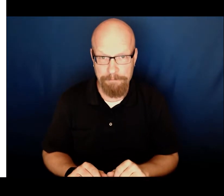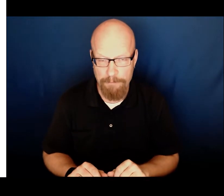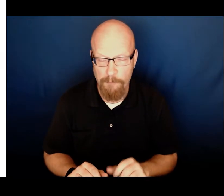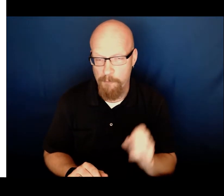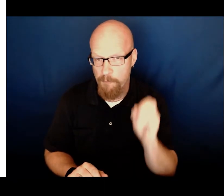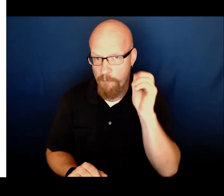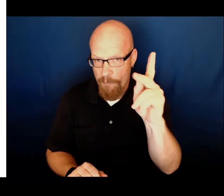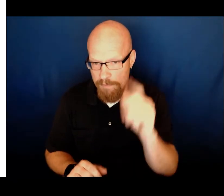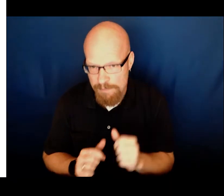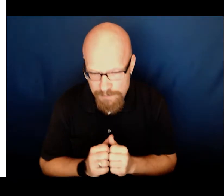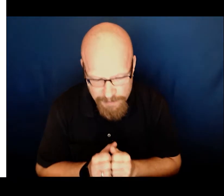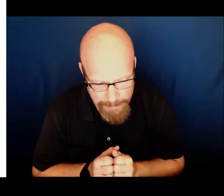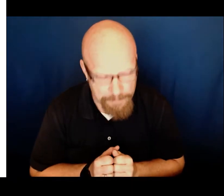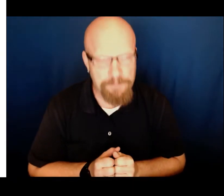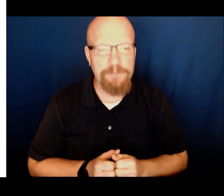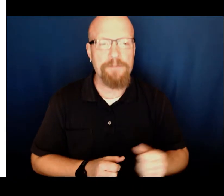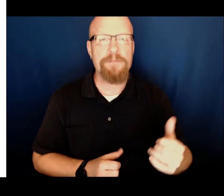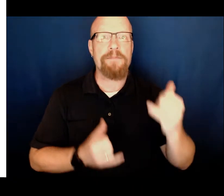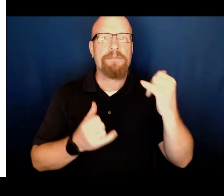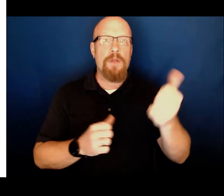or 2.03.